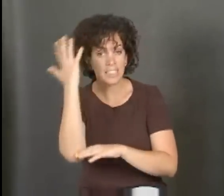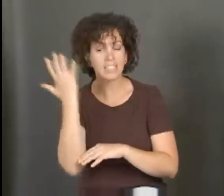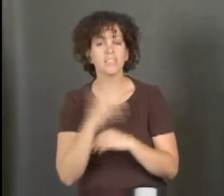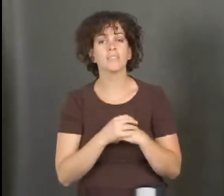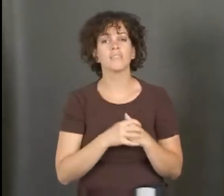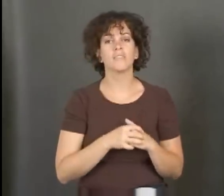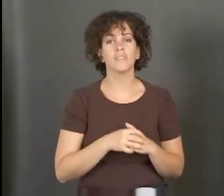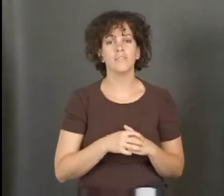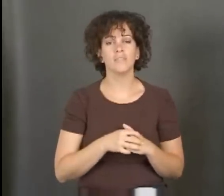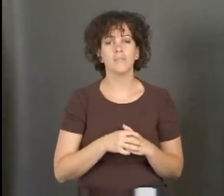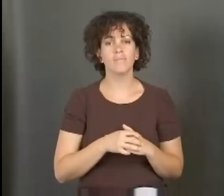Trees.